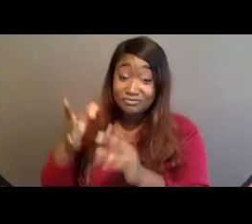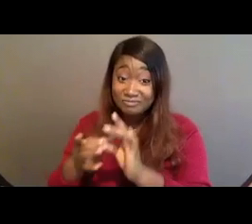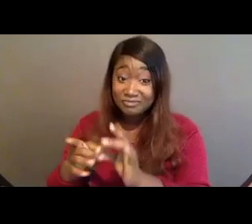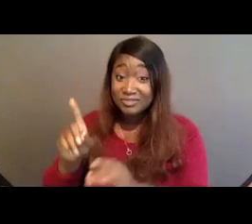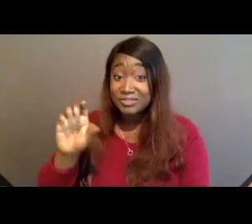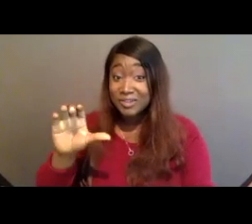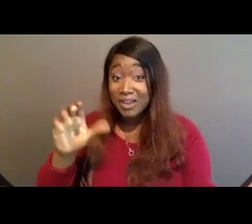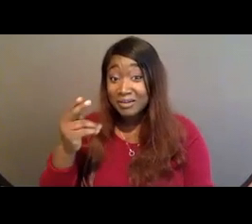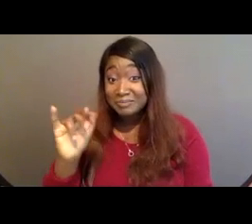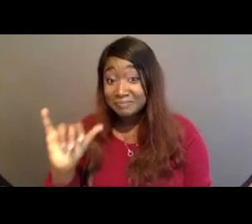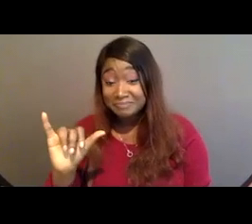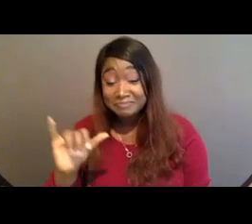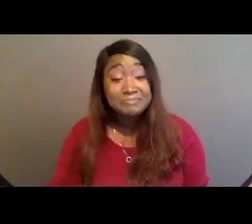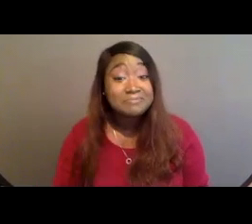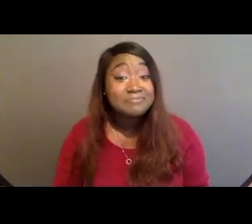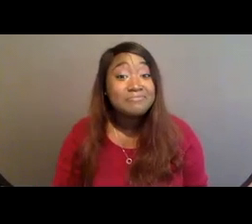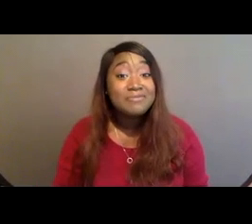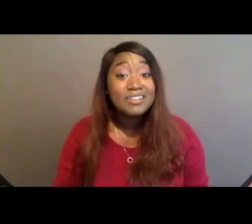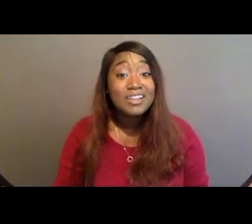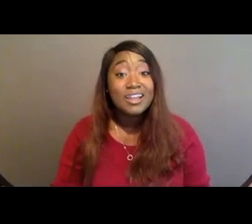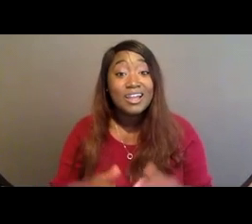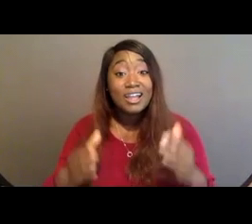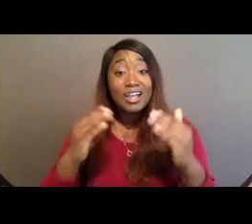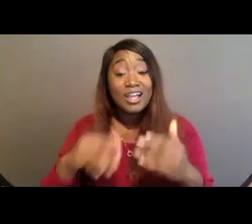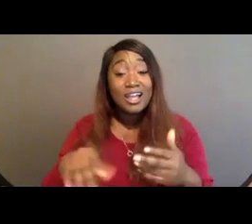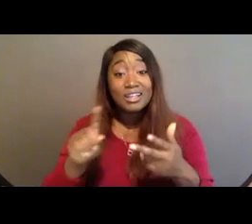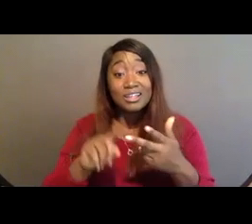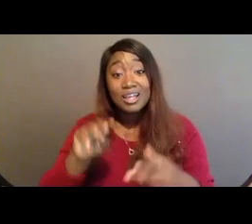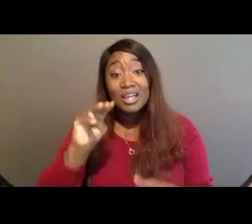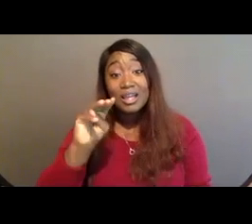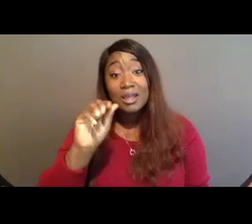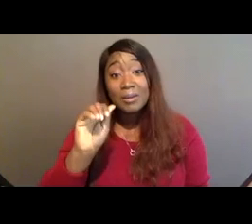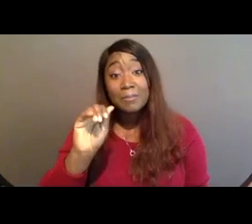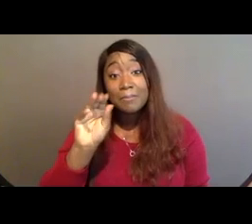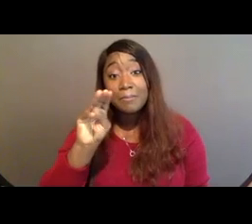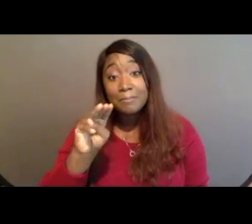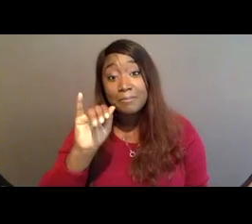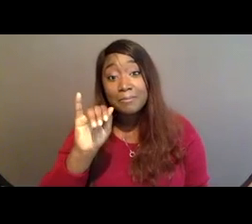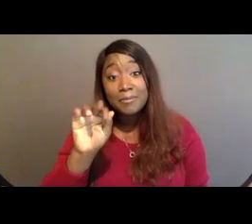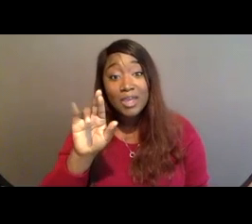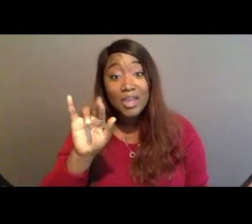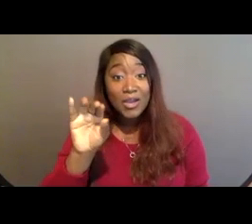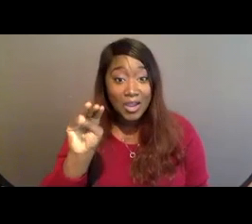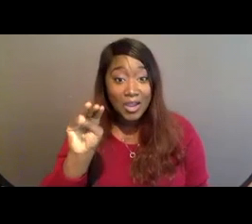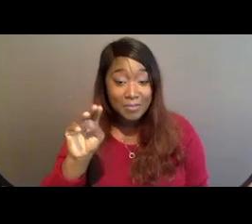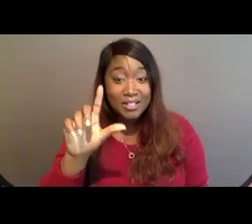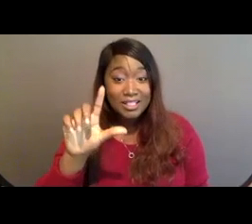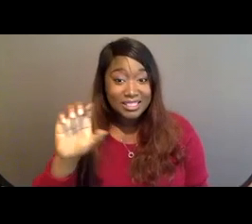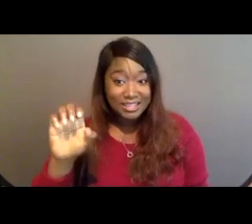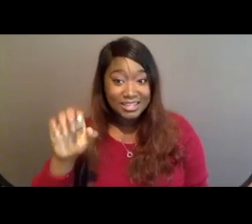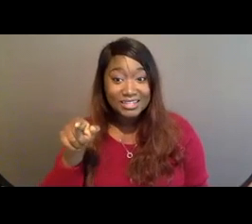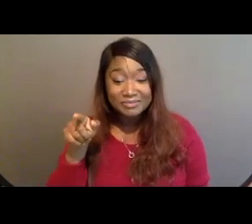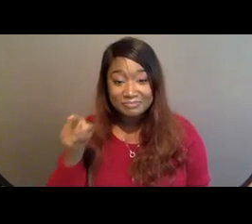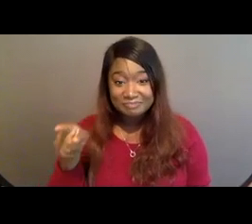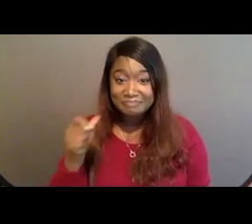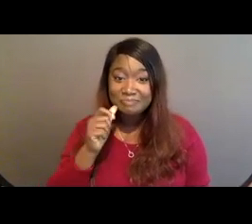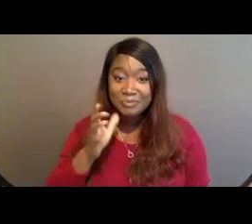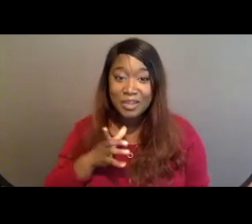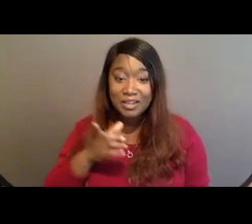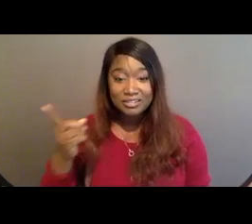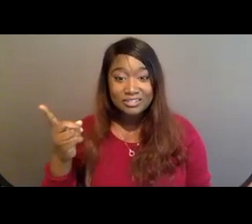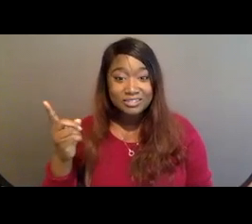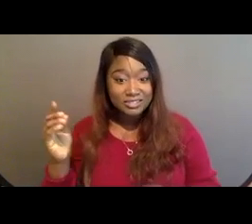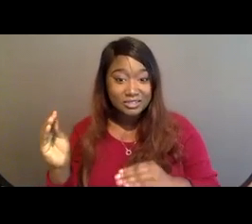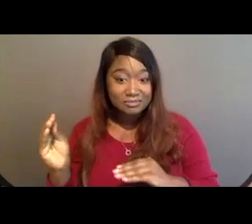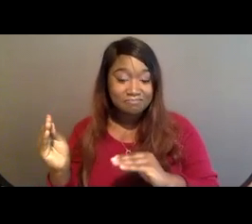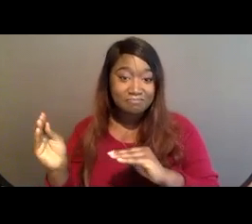And finally, a spotlight on Miriam Lee, who immigrated from China to Singapore initially,